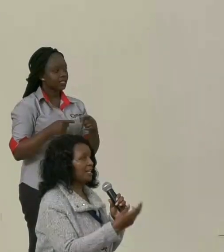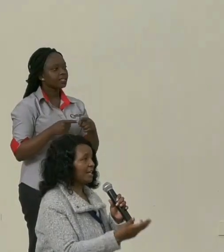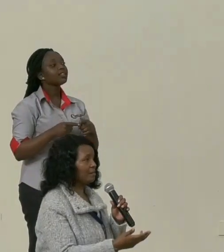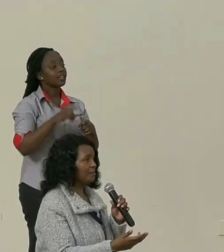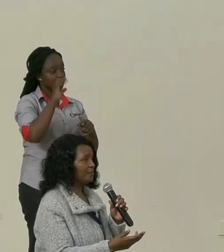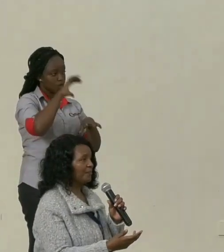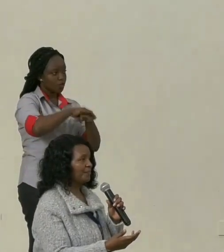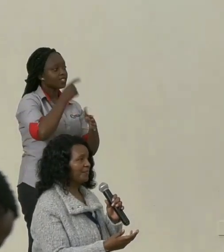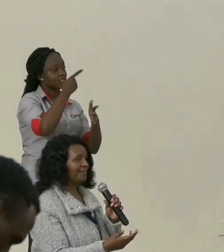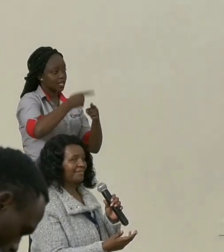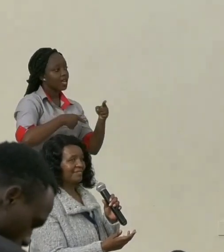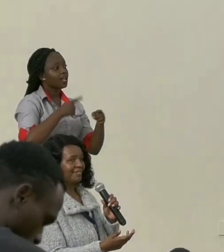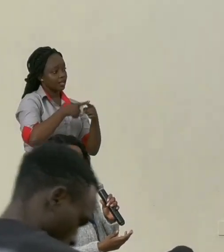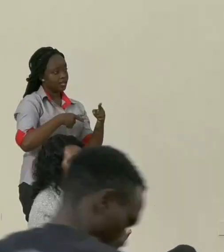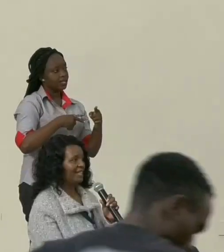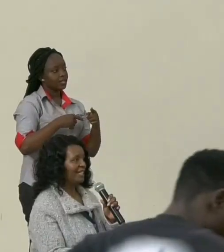rental income?